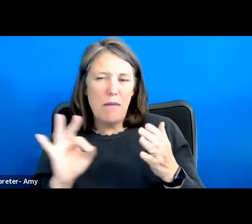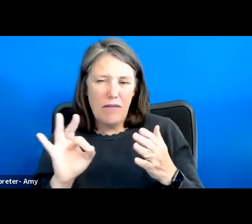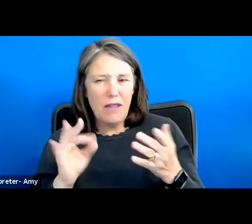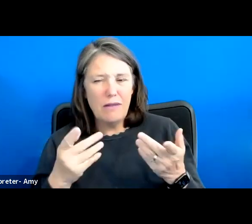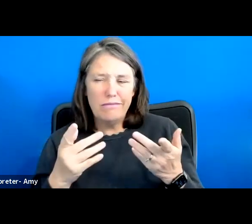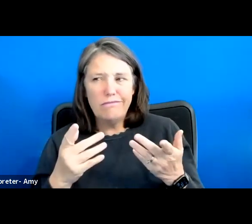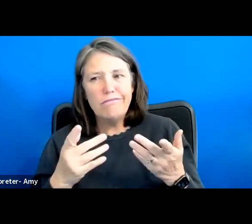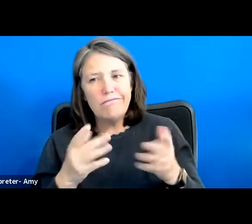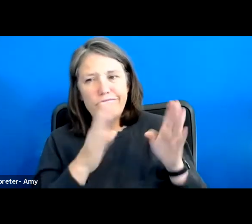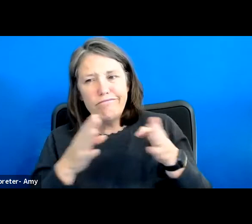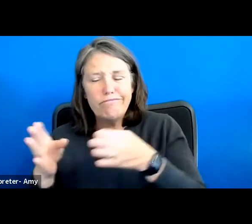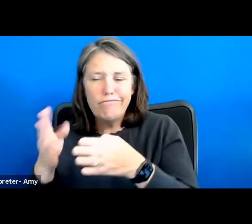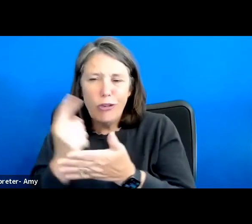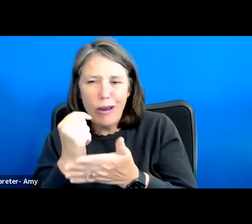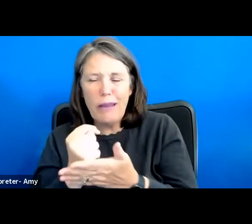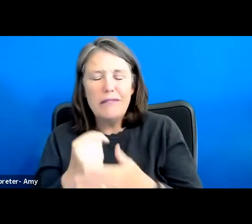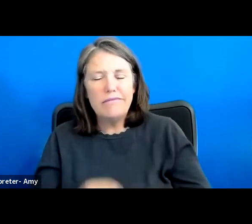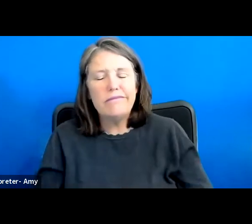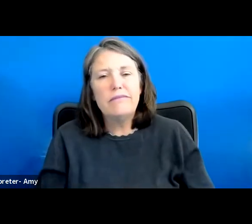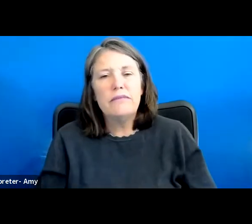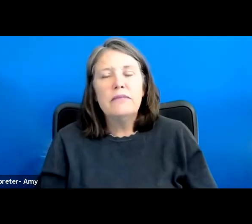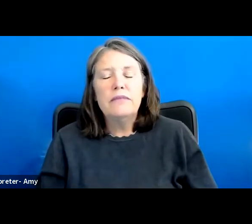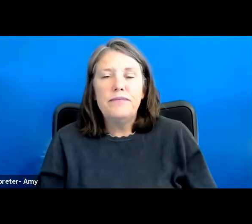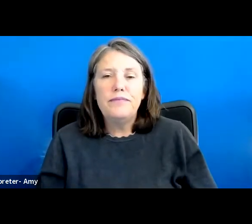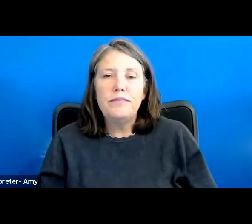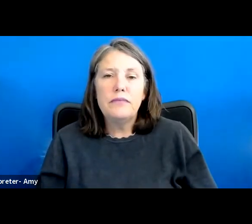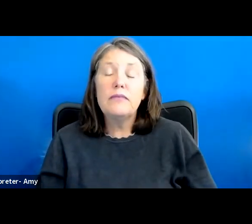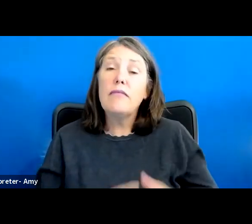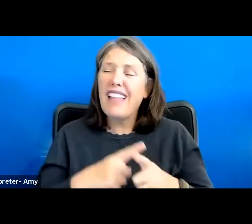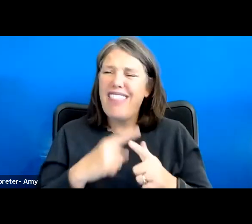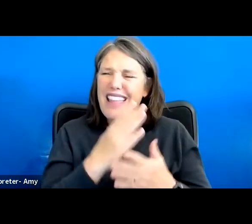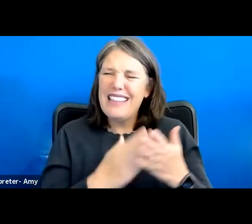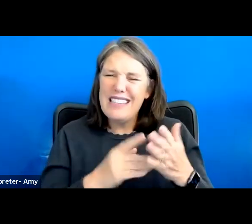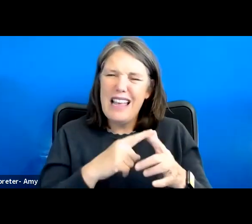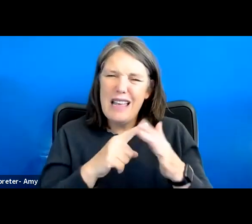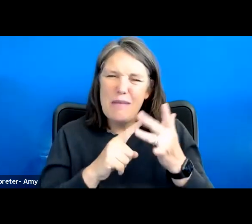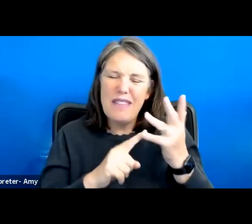instances of treatment. So, and then some of these other ones